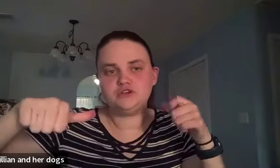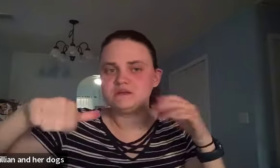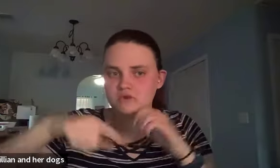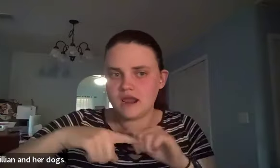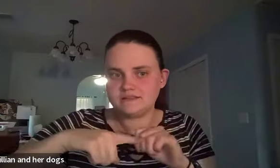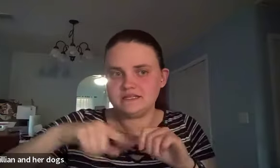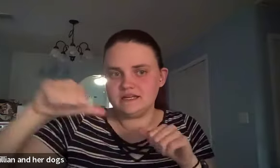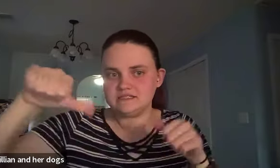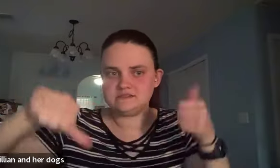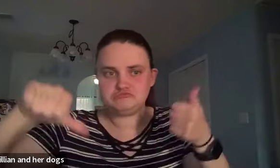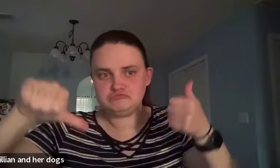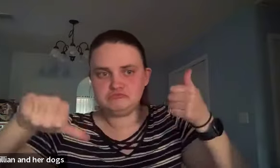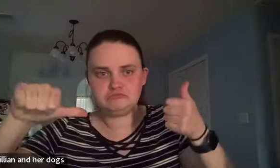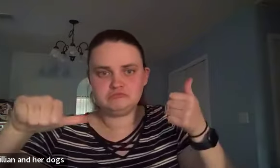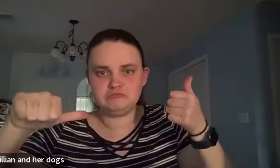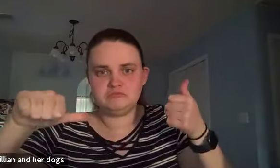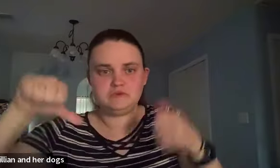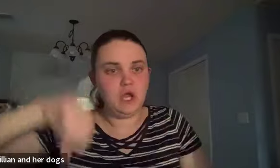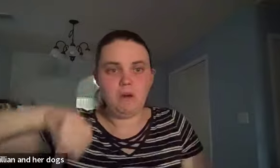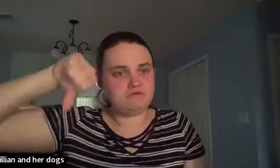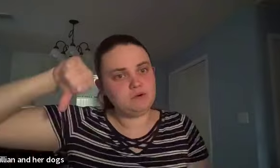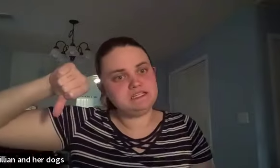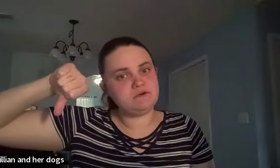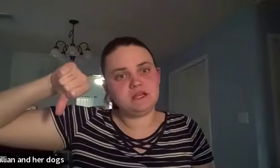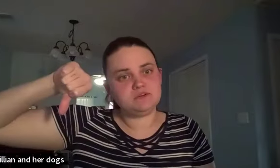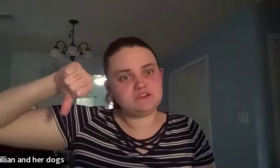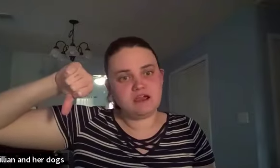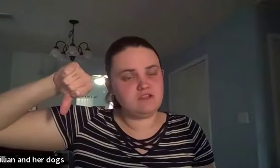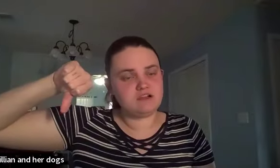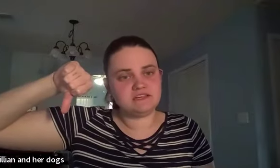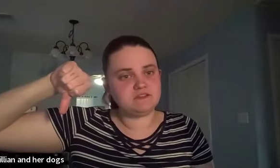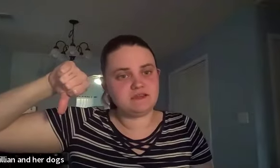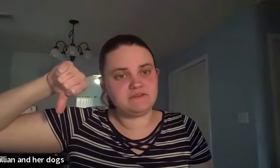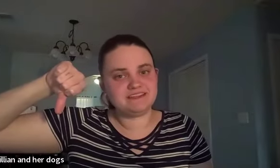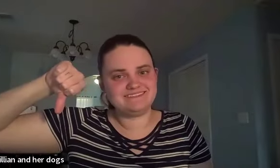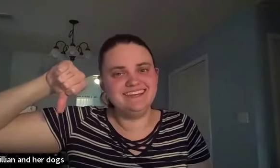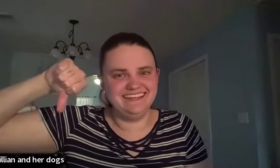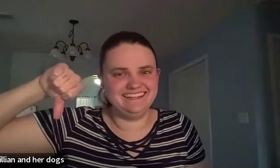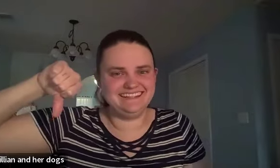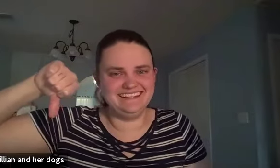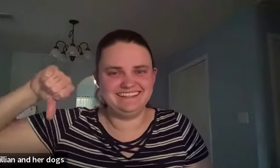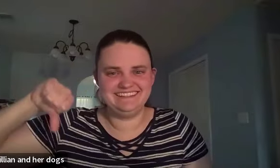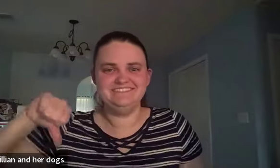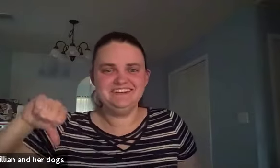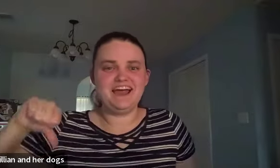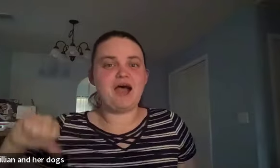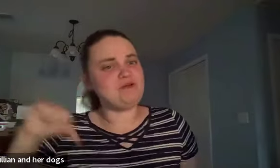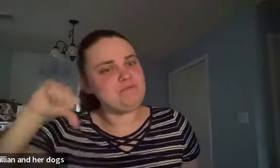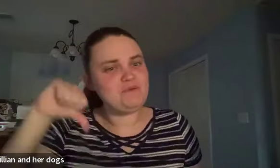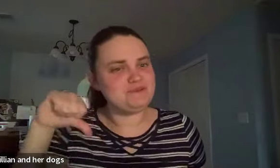use some practice. No, I have no idea what numbers are. I have lost everything on this. I would hope no one